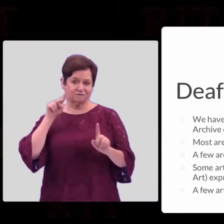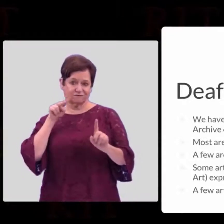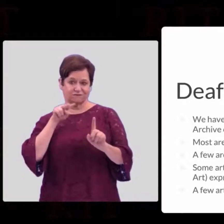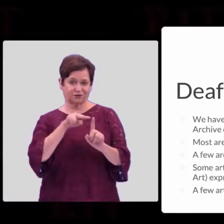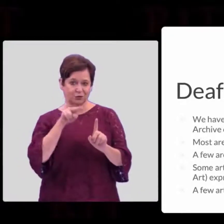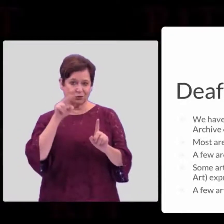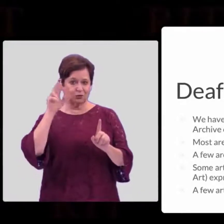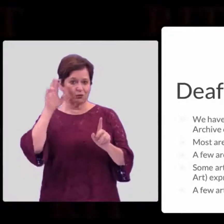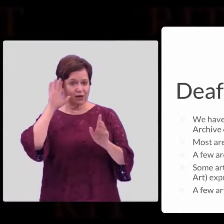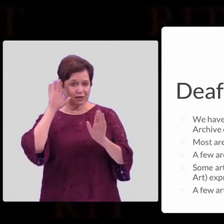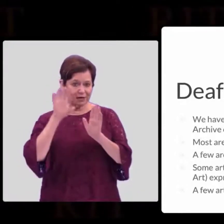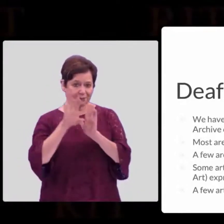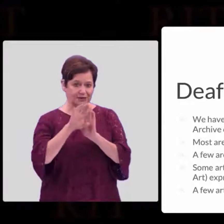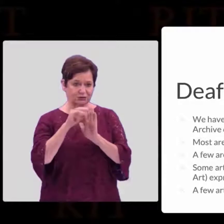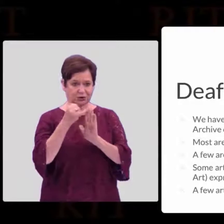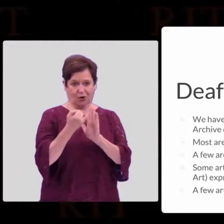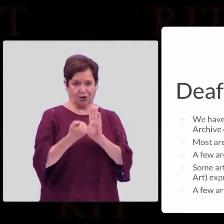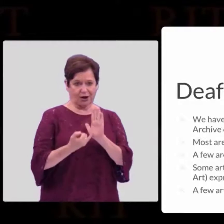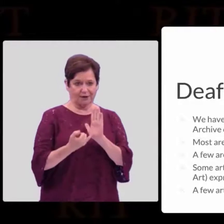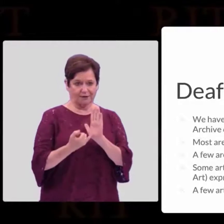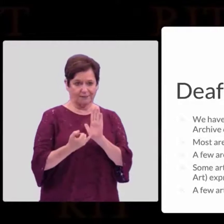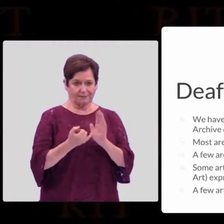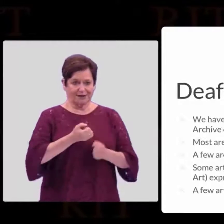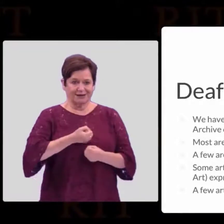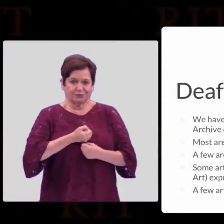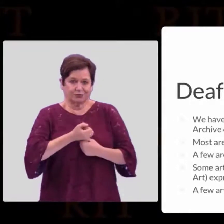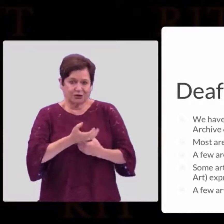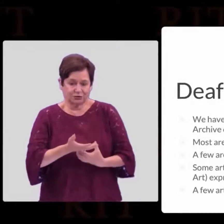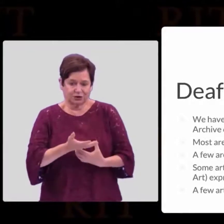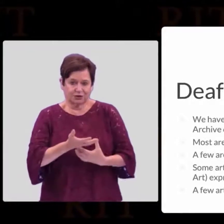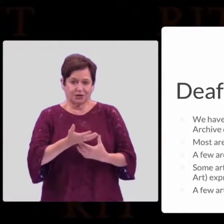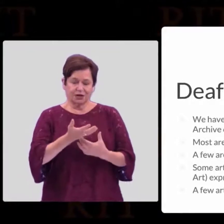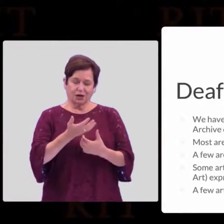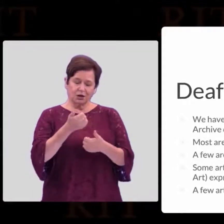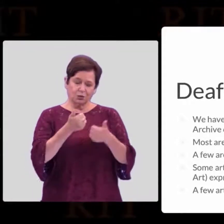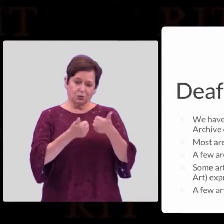This means Deaf View Image Art.